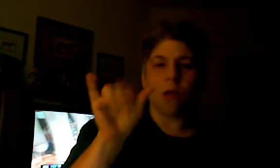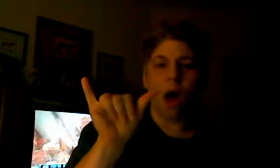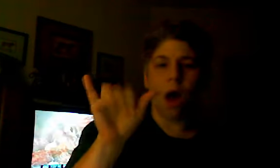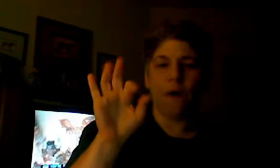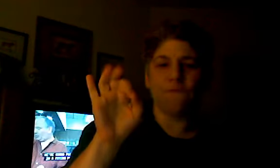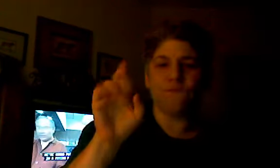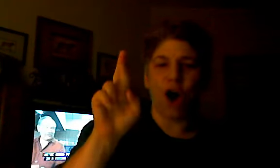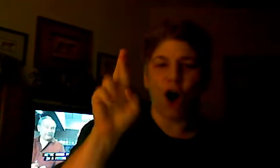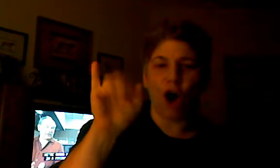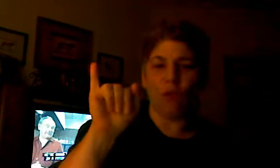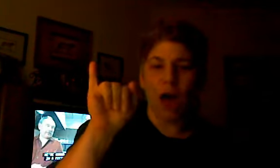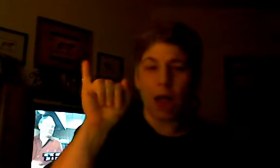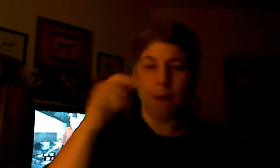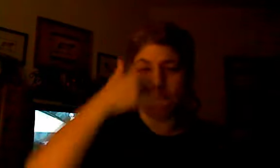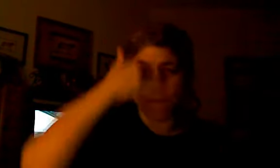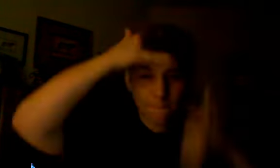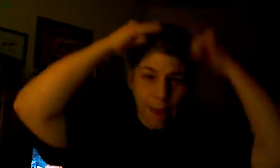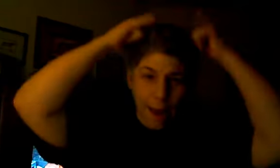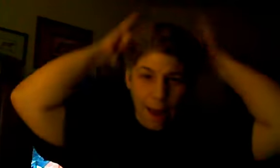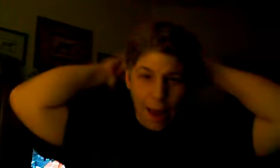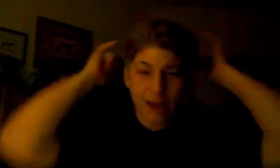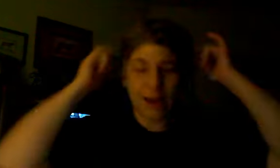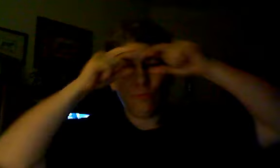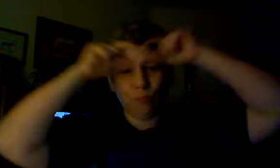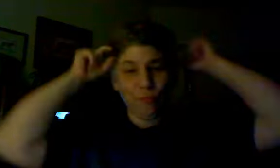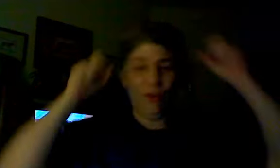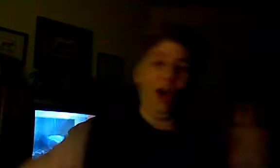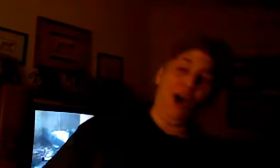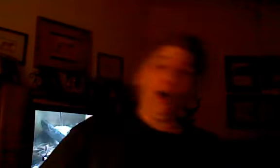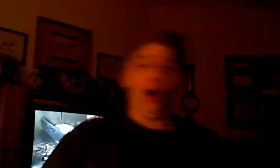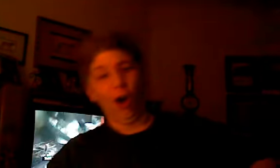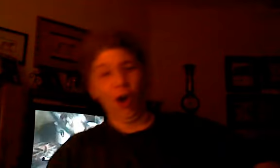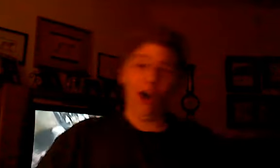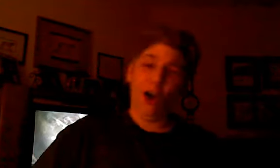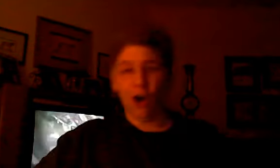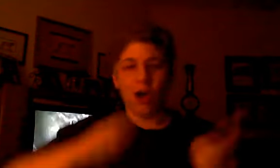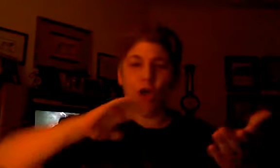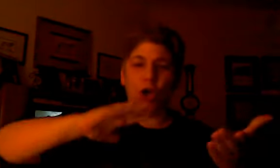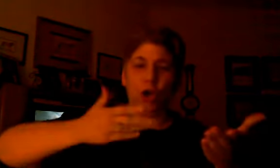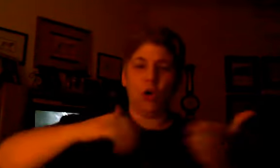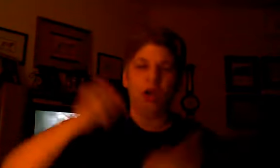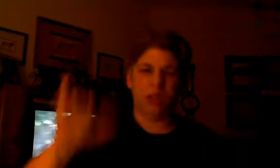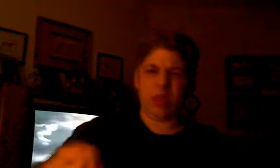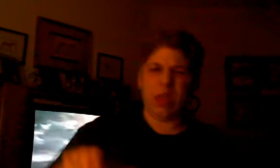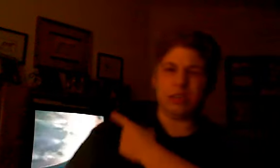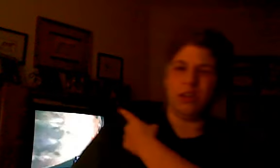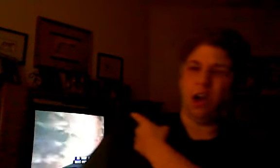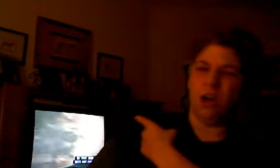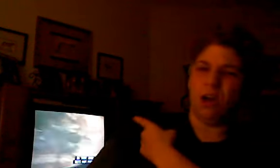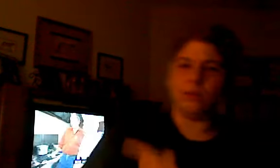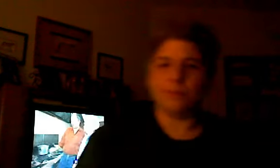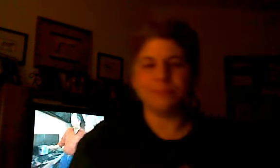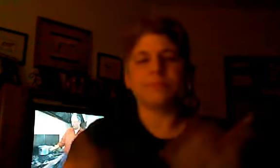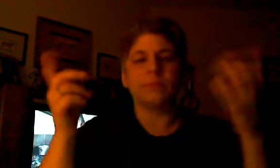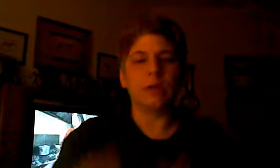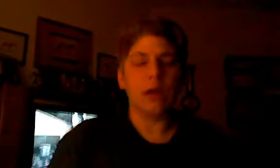We're going to put it in the french fry. Is this a special kind of pan? That's made in Peru. Wow. That is some thin metal. So that maybe gets hot fast. That's for what you want.